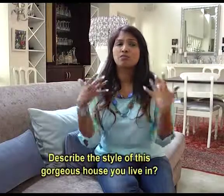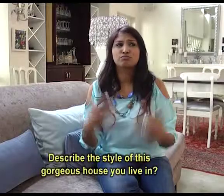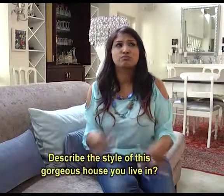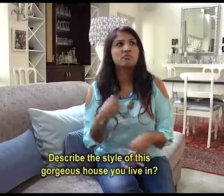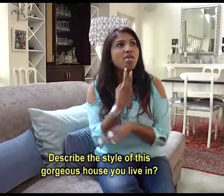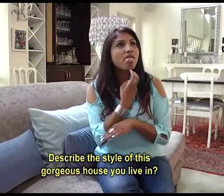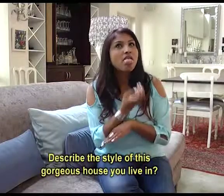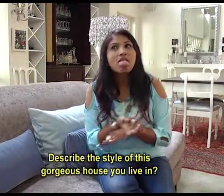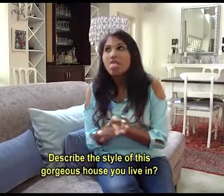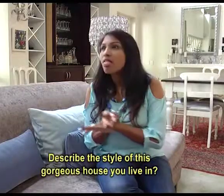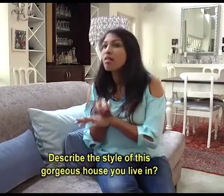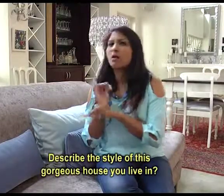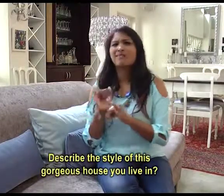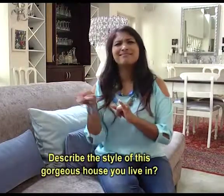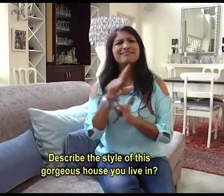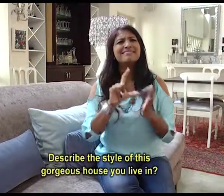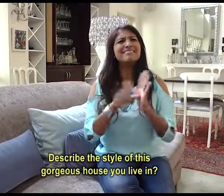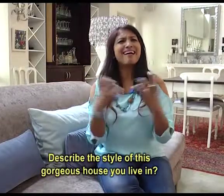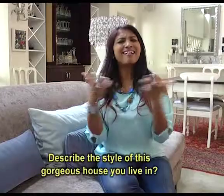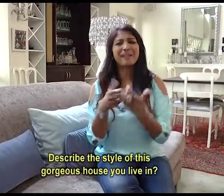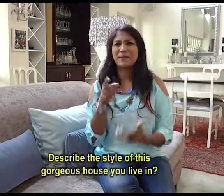Describe the style of this gorgeous house you live in.